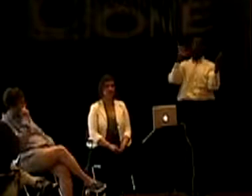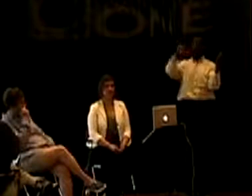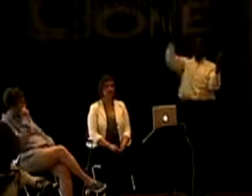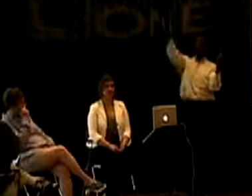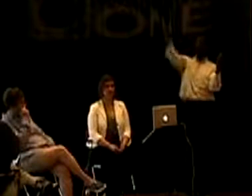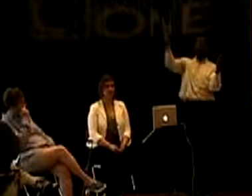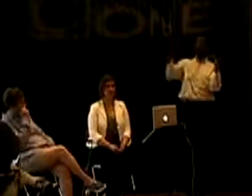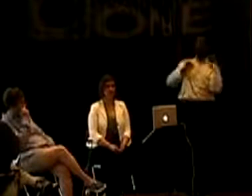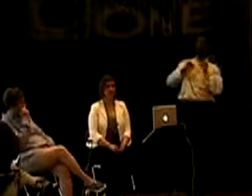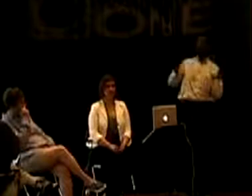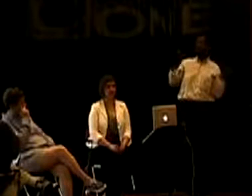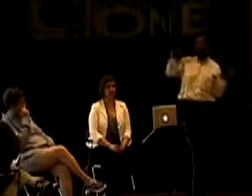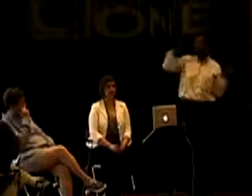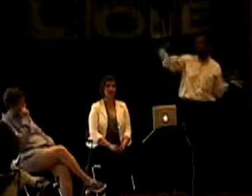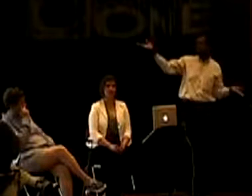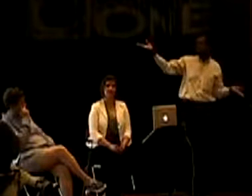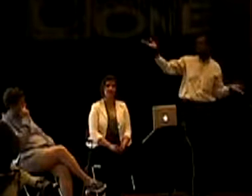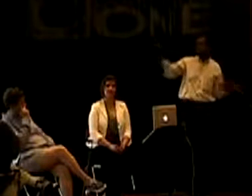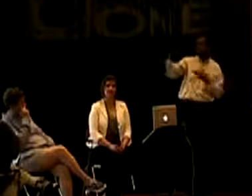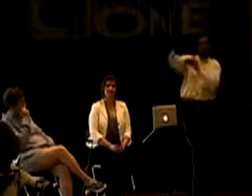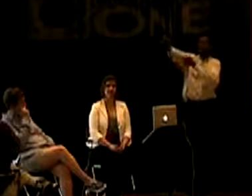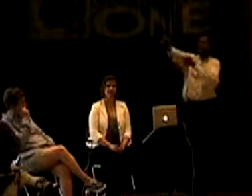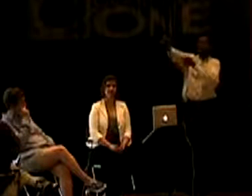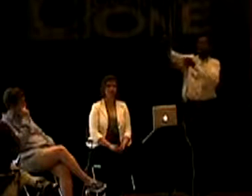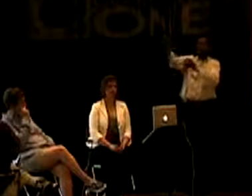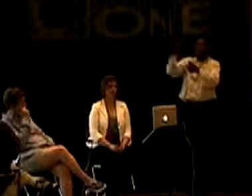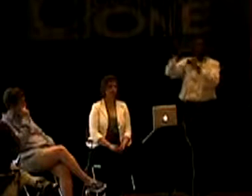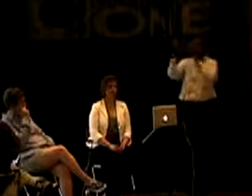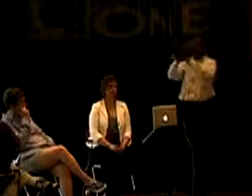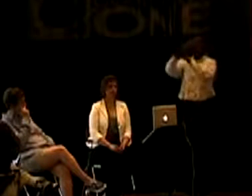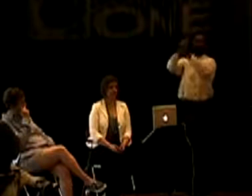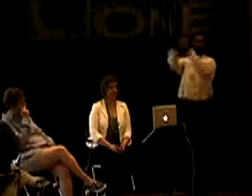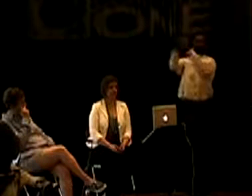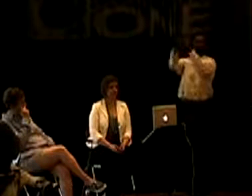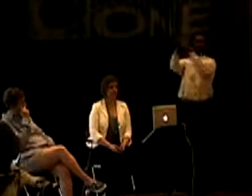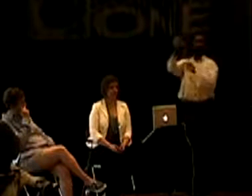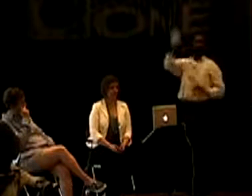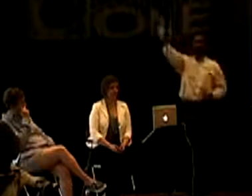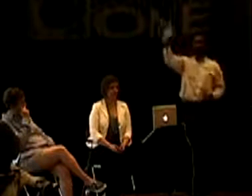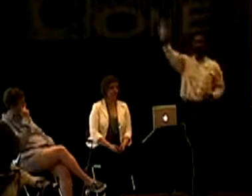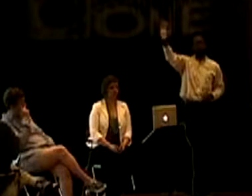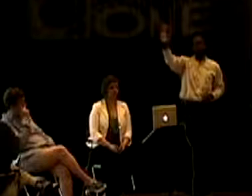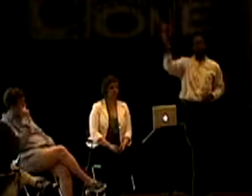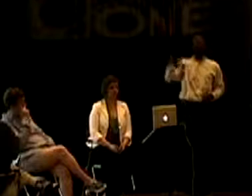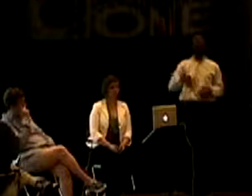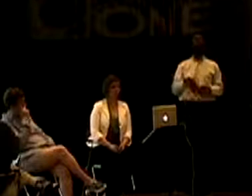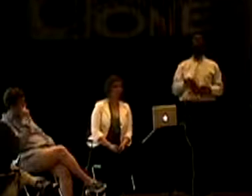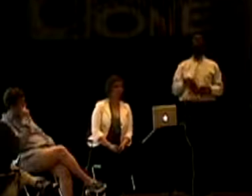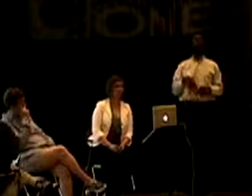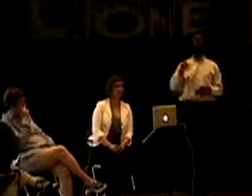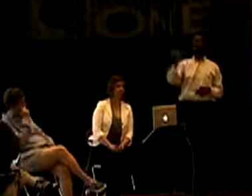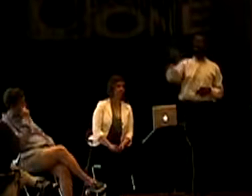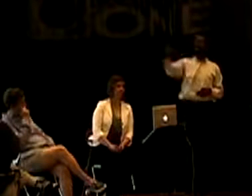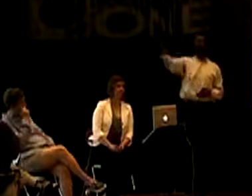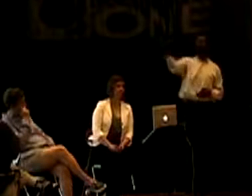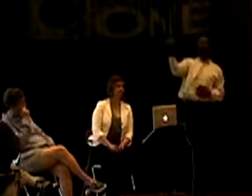actors. And one of the really beautiful things to me about the process of deaf actors is